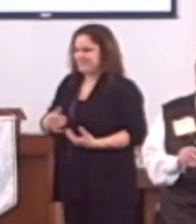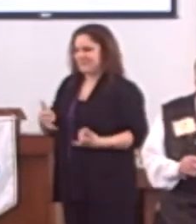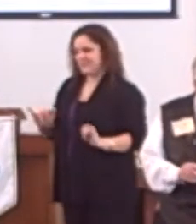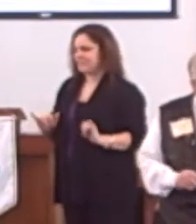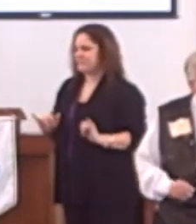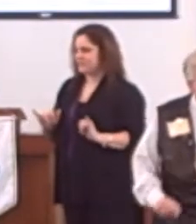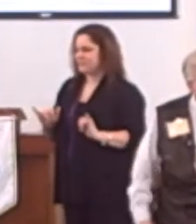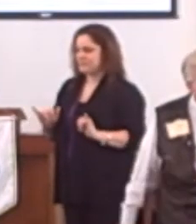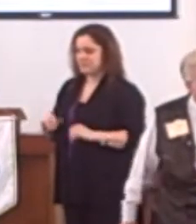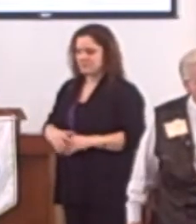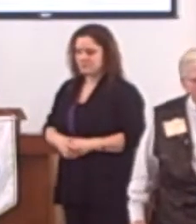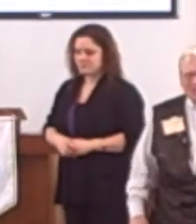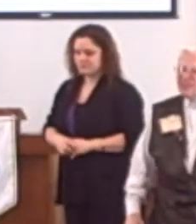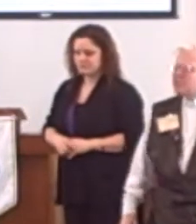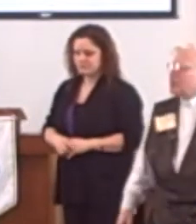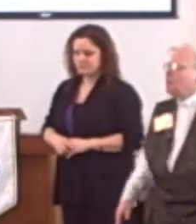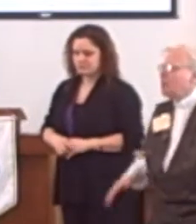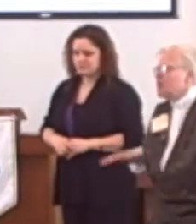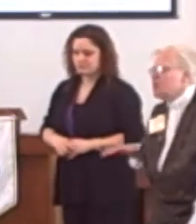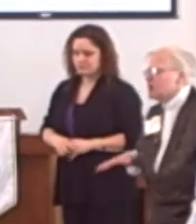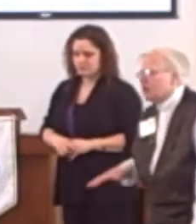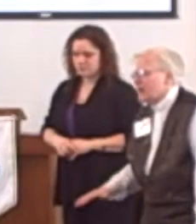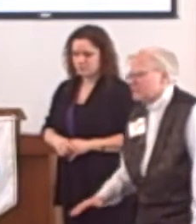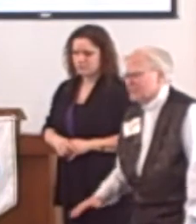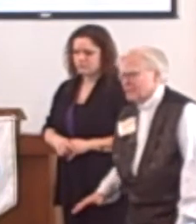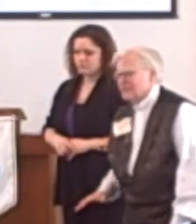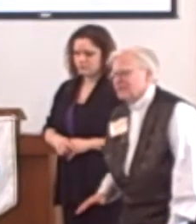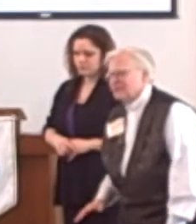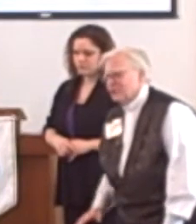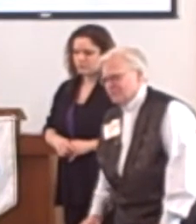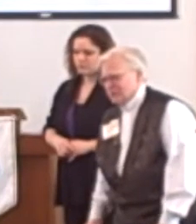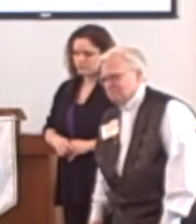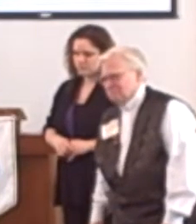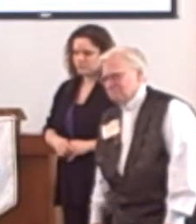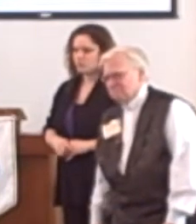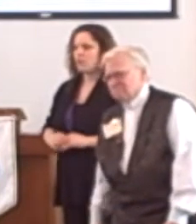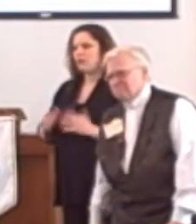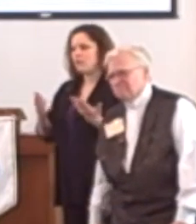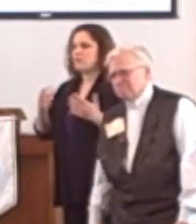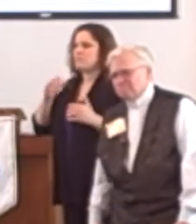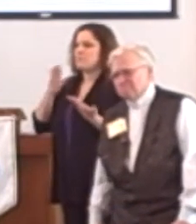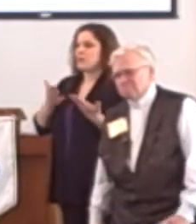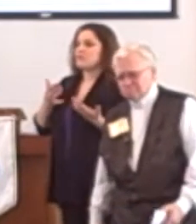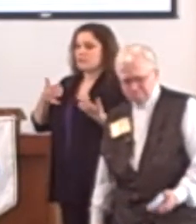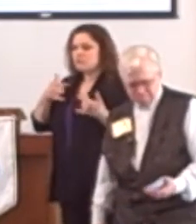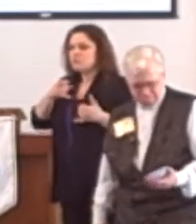human, or at least some lesser